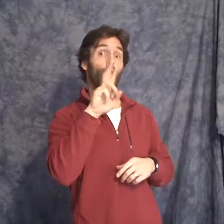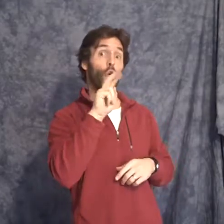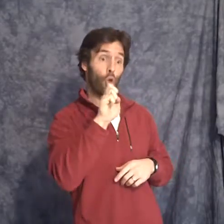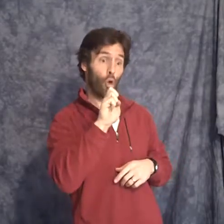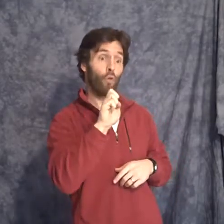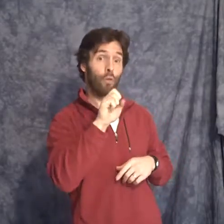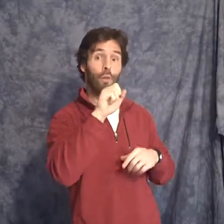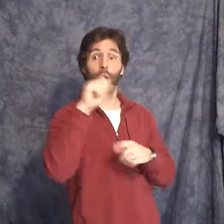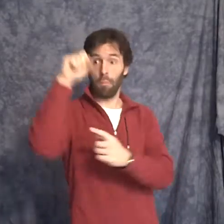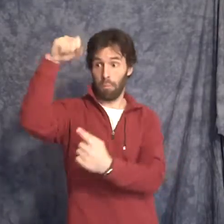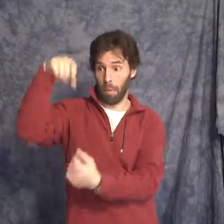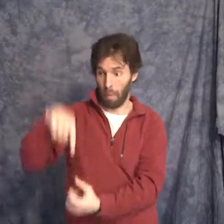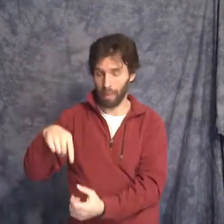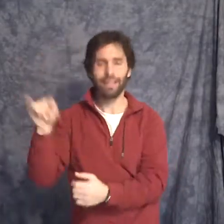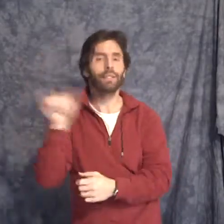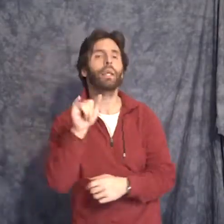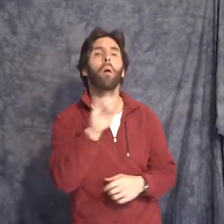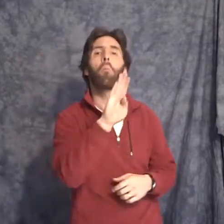can only go in a certain direction.